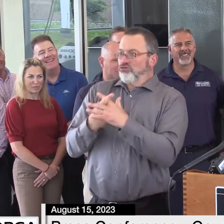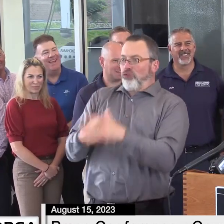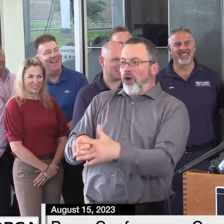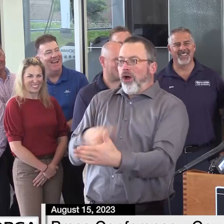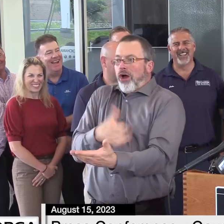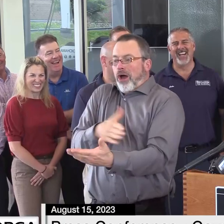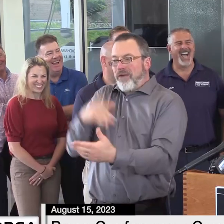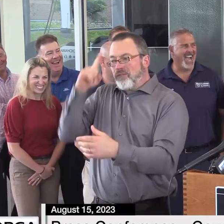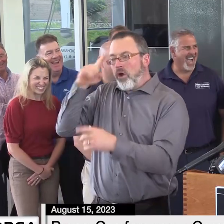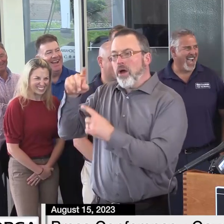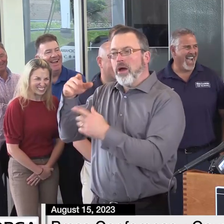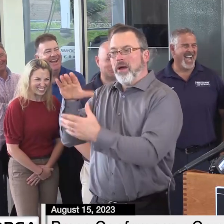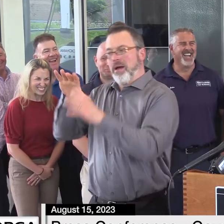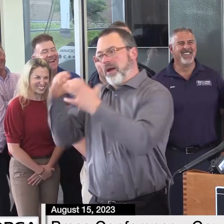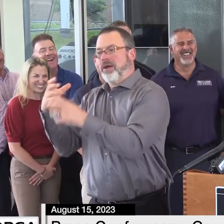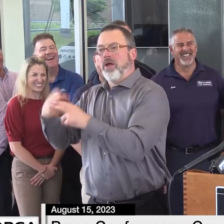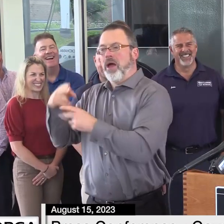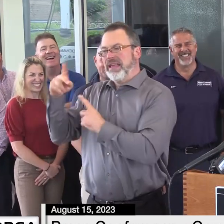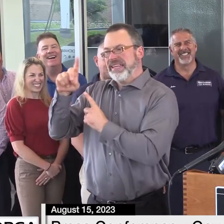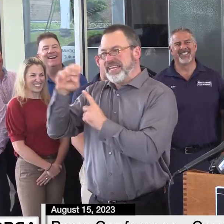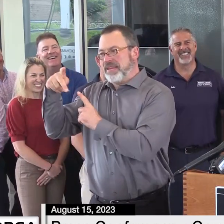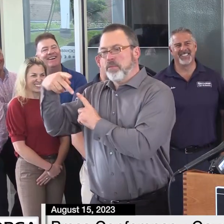what?